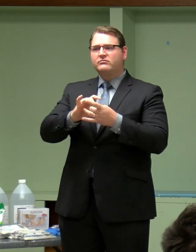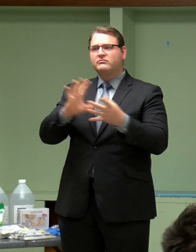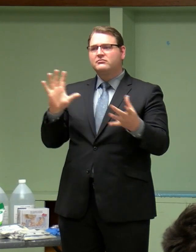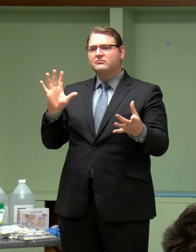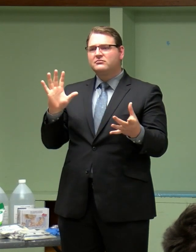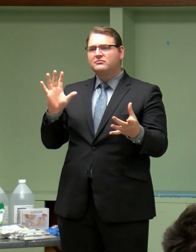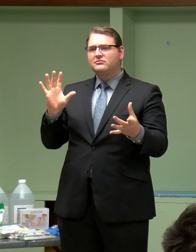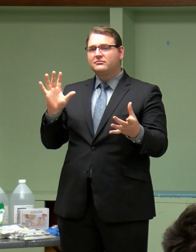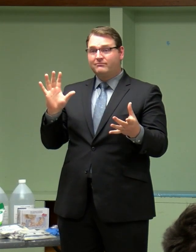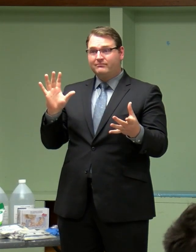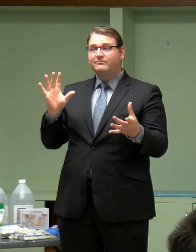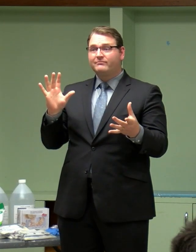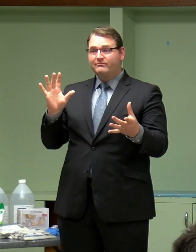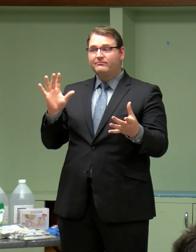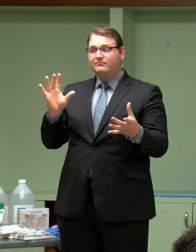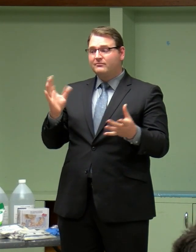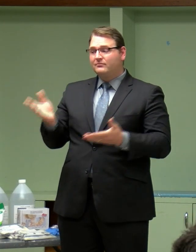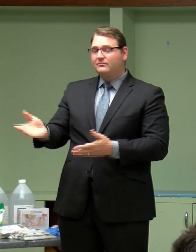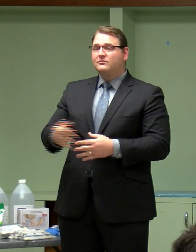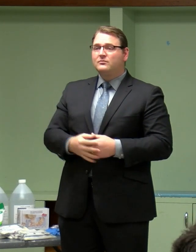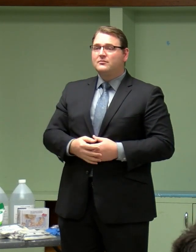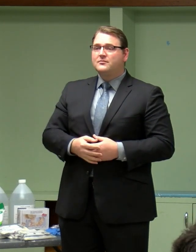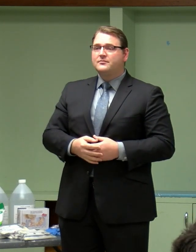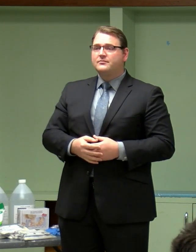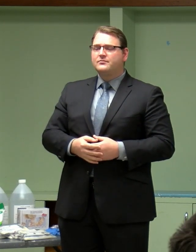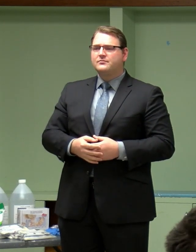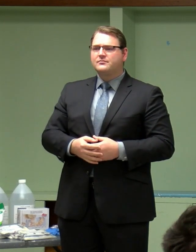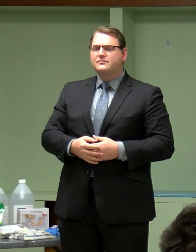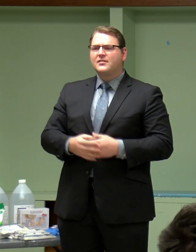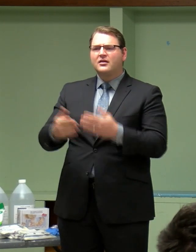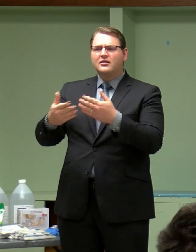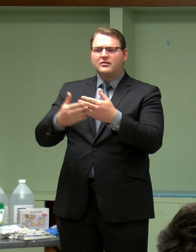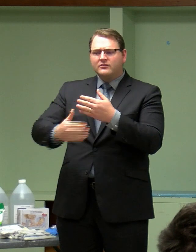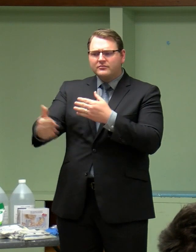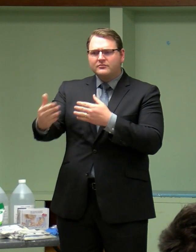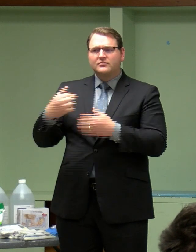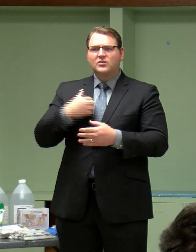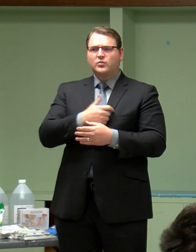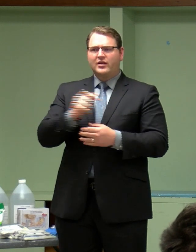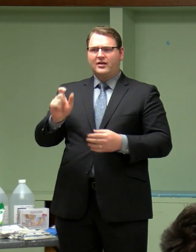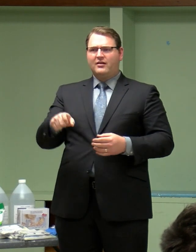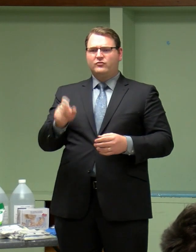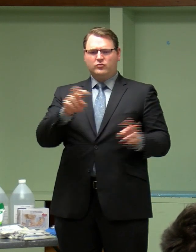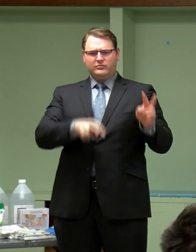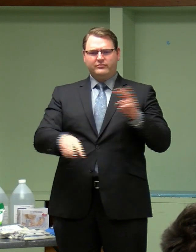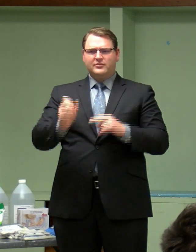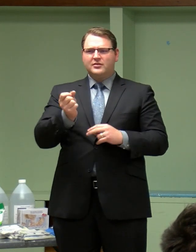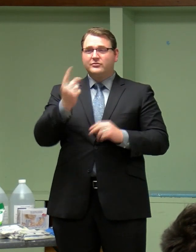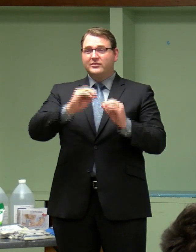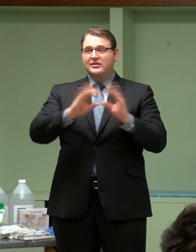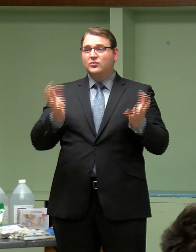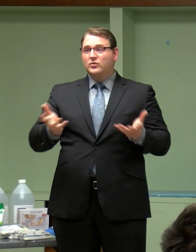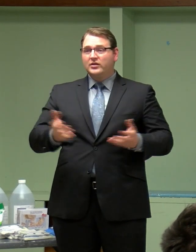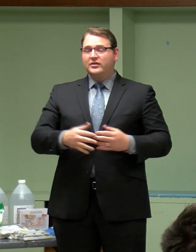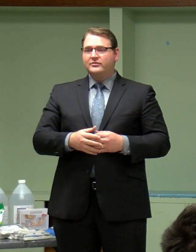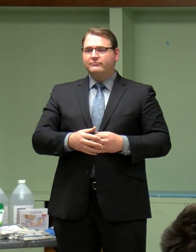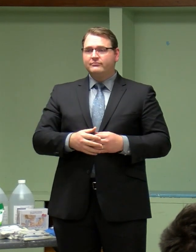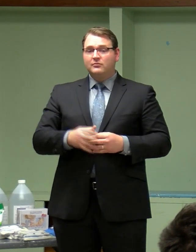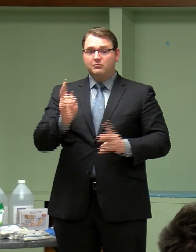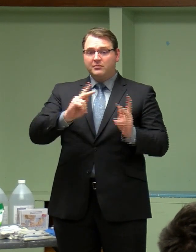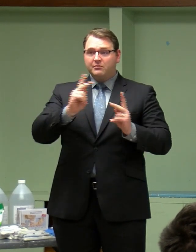us need to understand the burden of this disease on those who contract it and those who are working